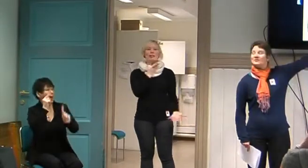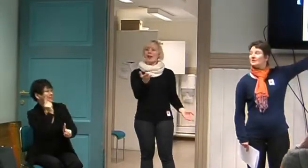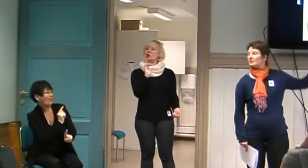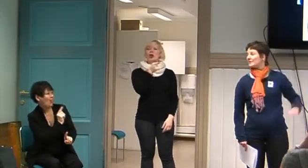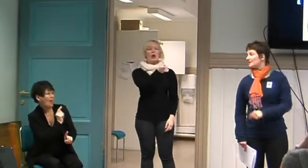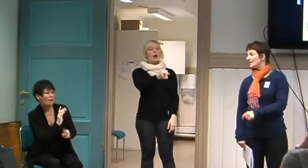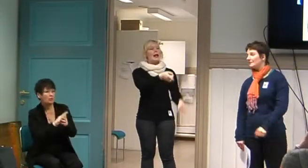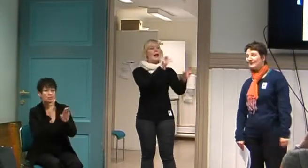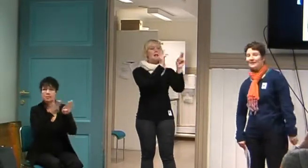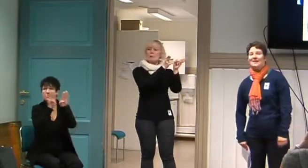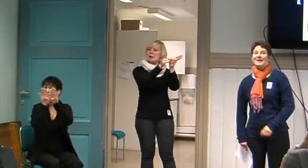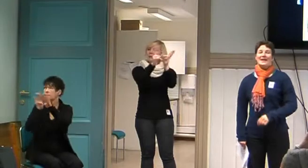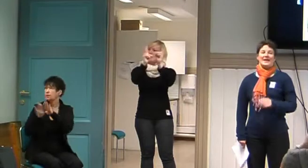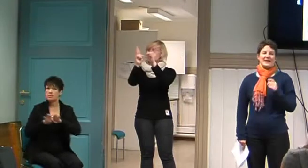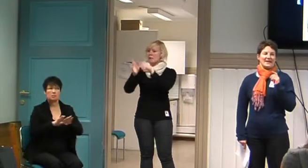all actually look like this now.